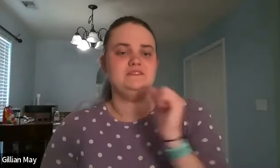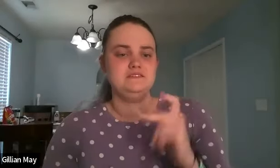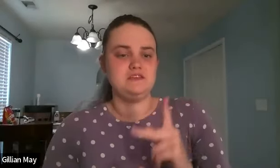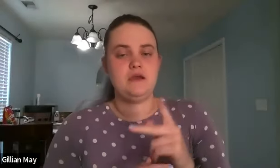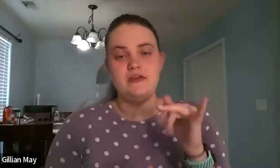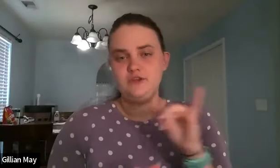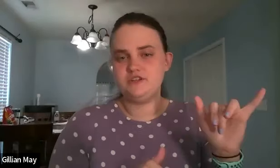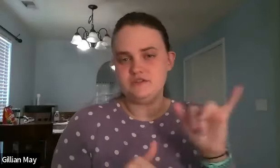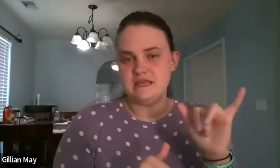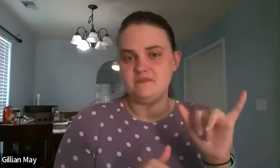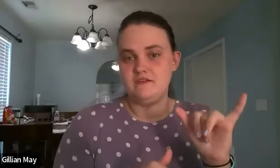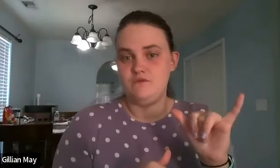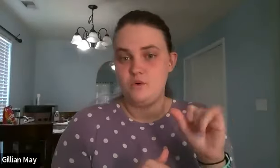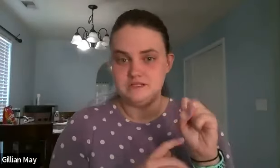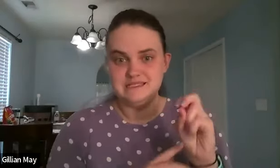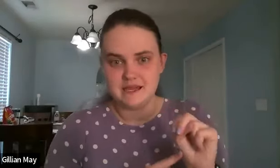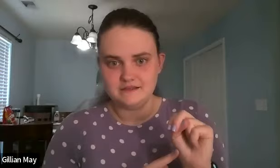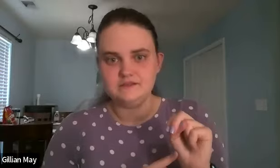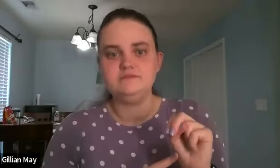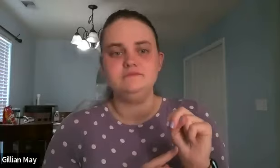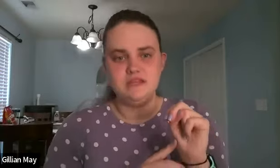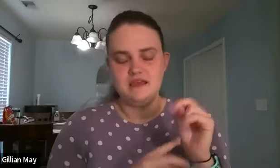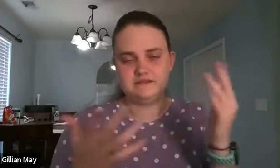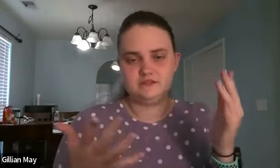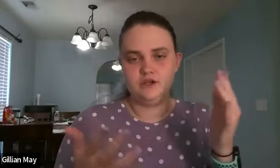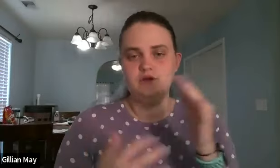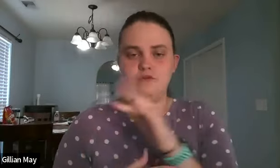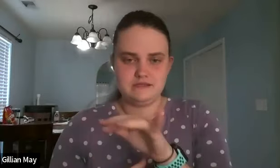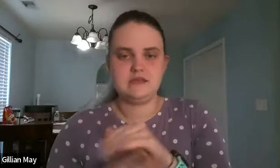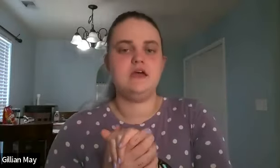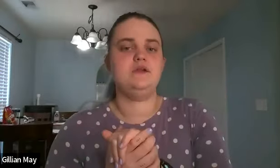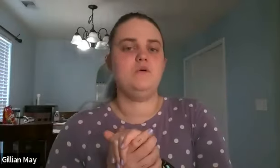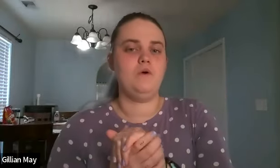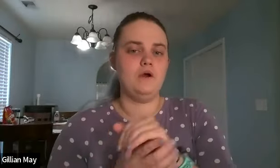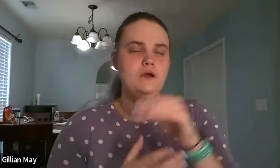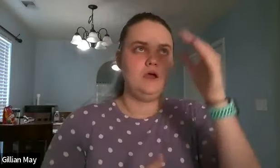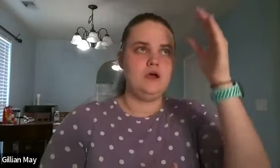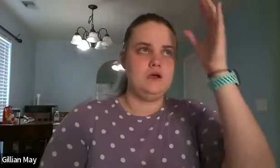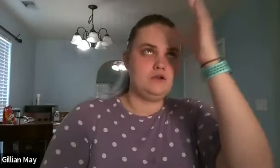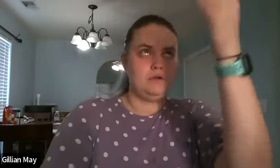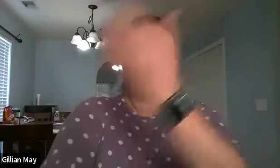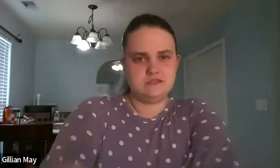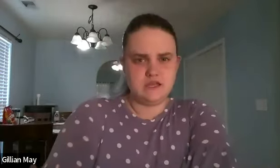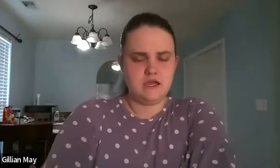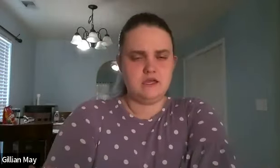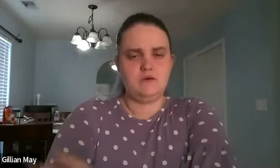So, and then you would do the same thing for son, as you know, grandson or grandson